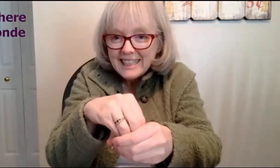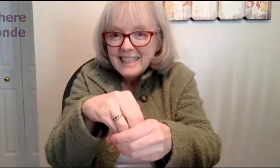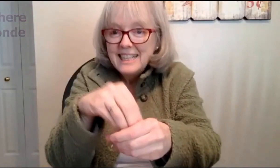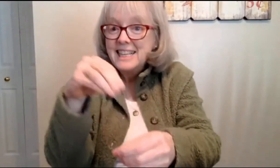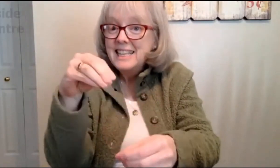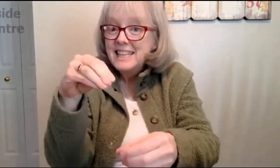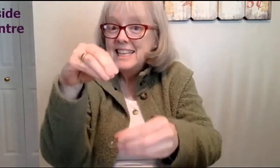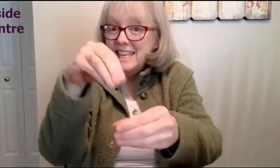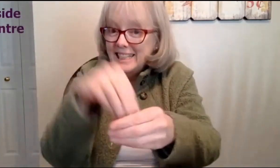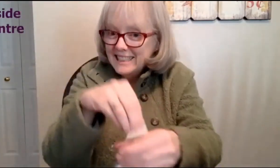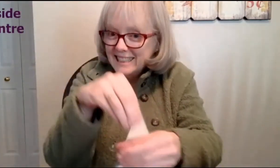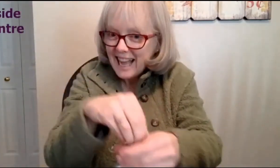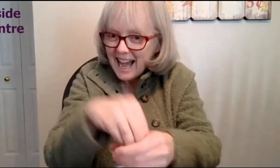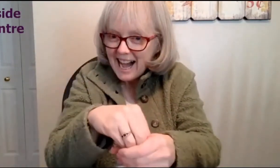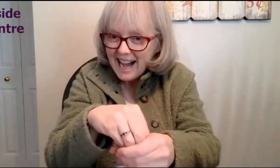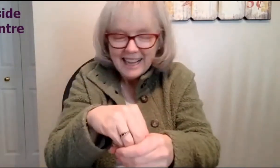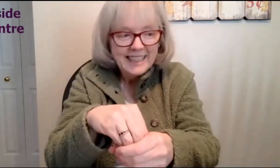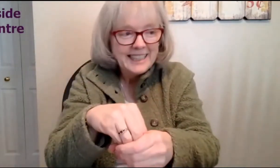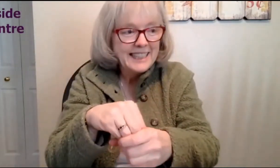Inside.